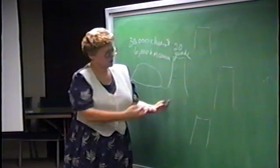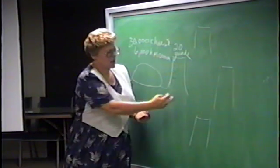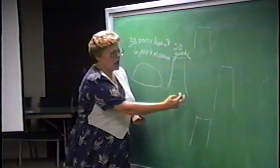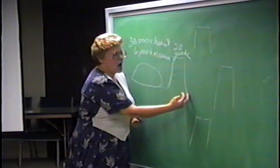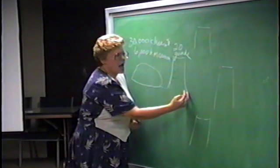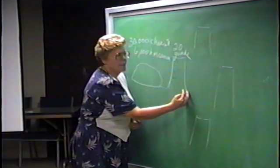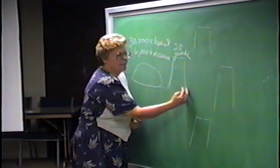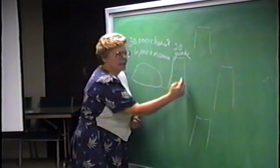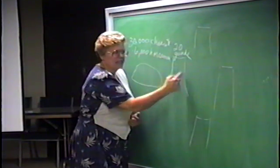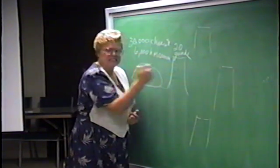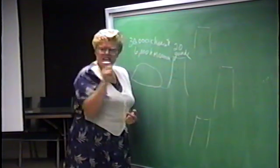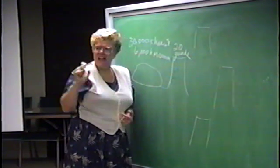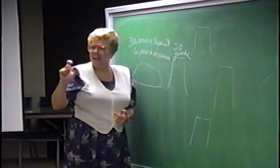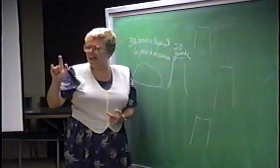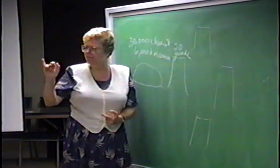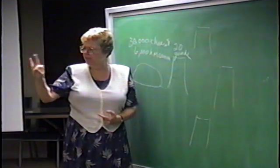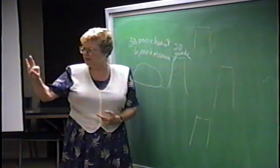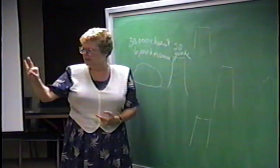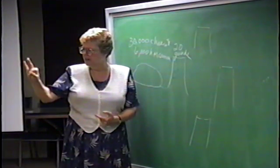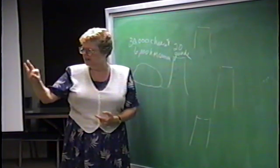I climb. Clip.